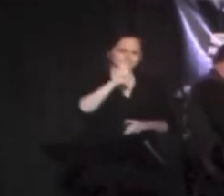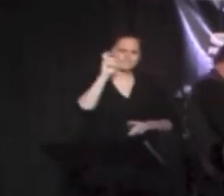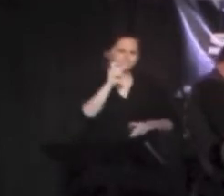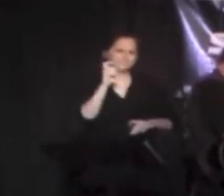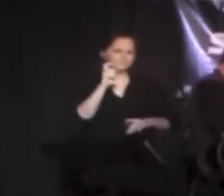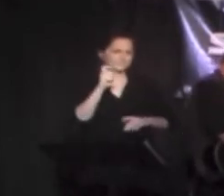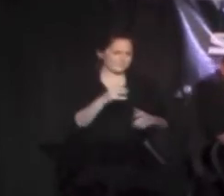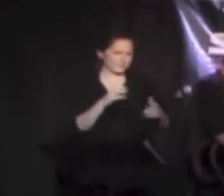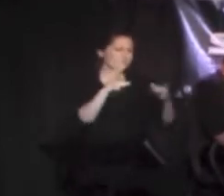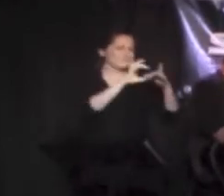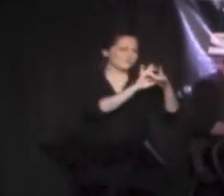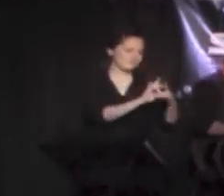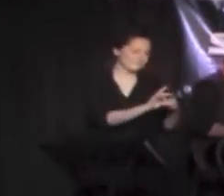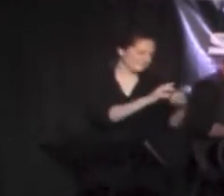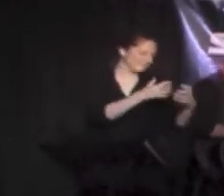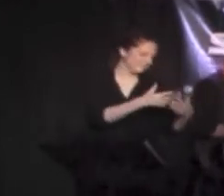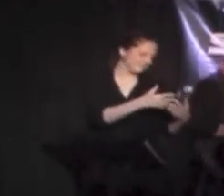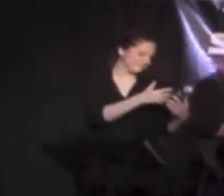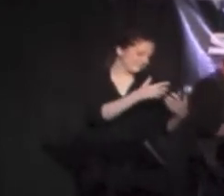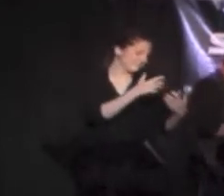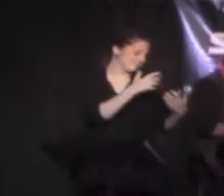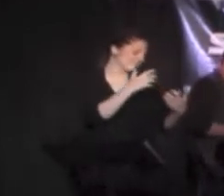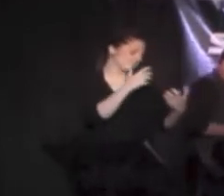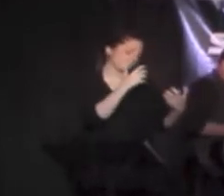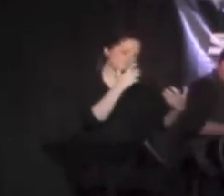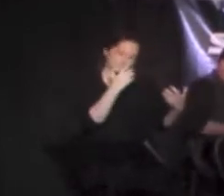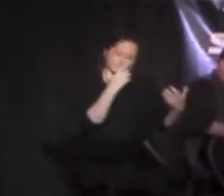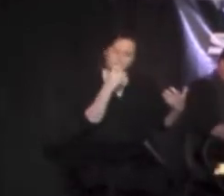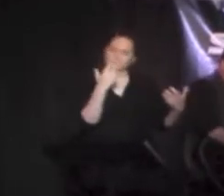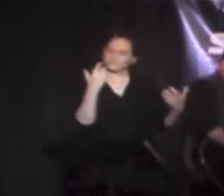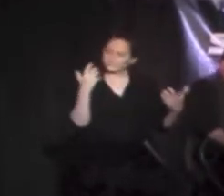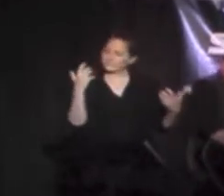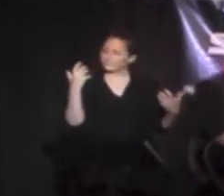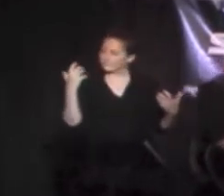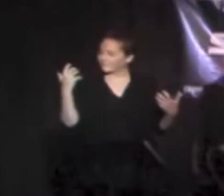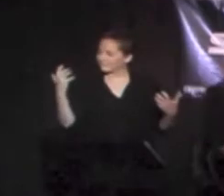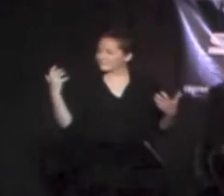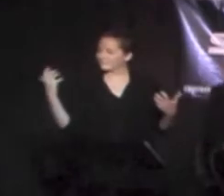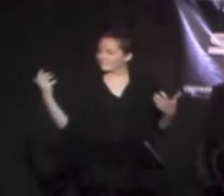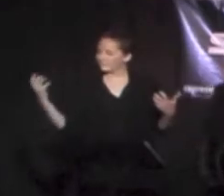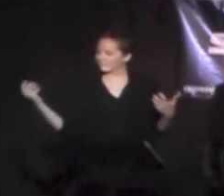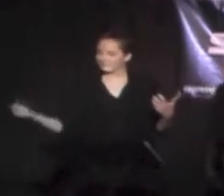go It's this relationship that I've outgrown